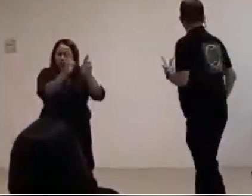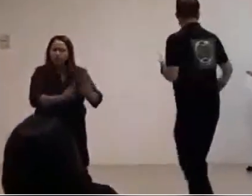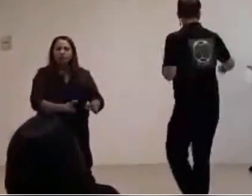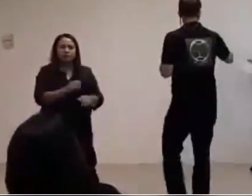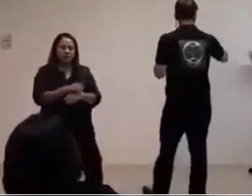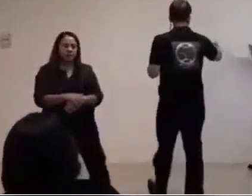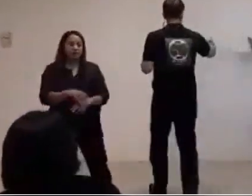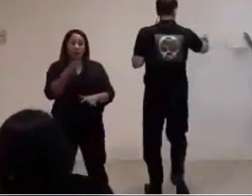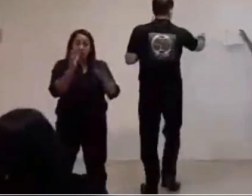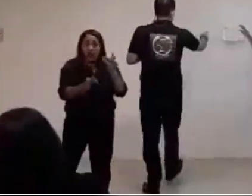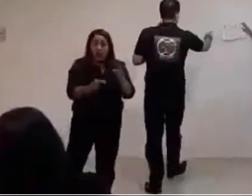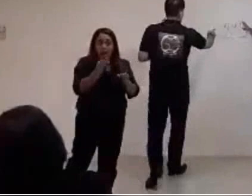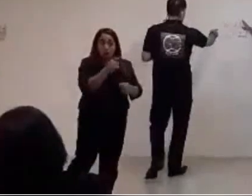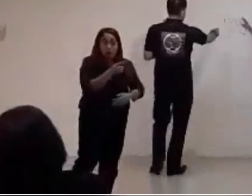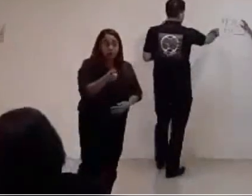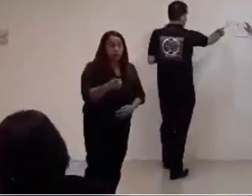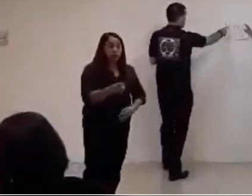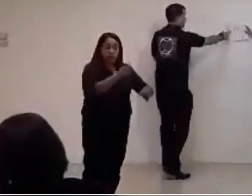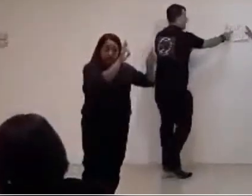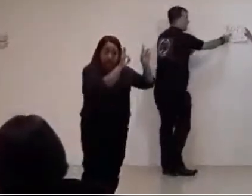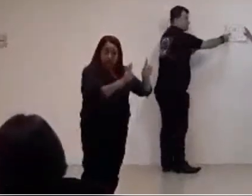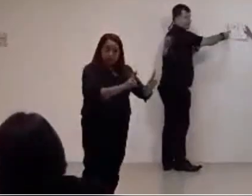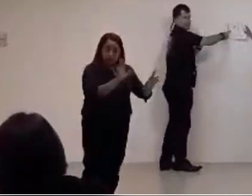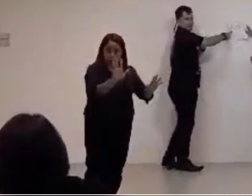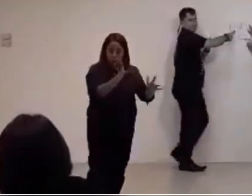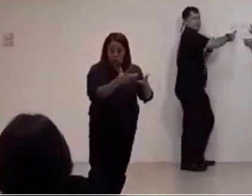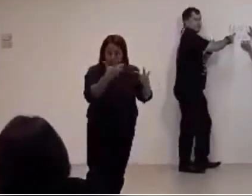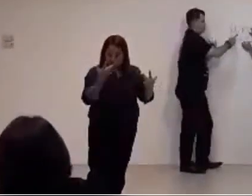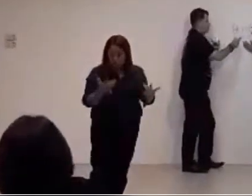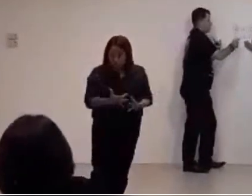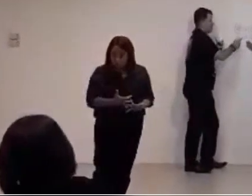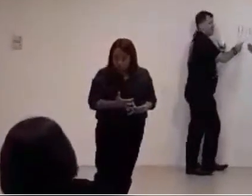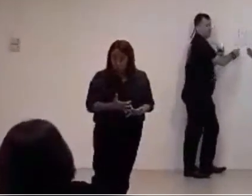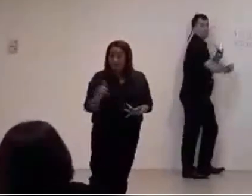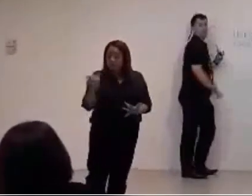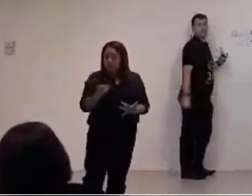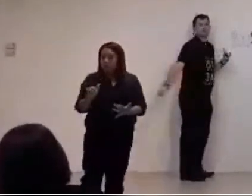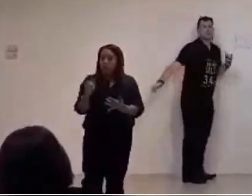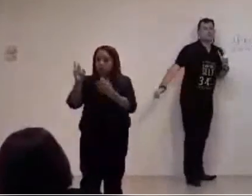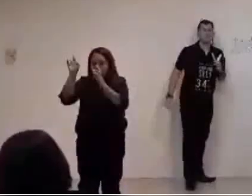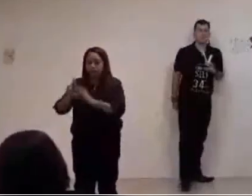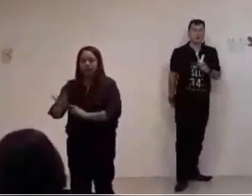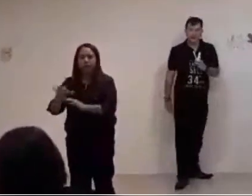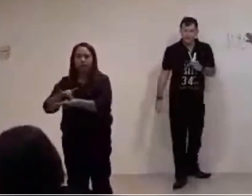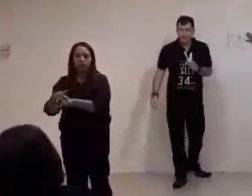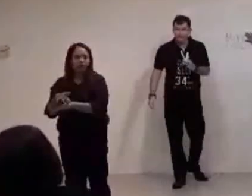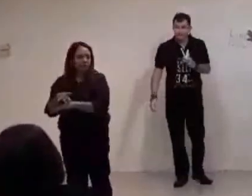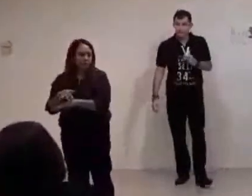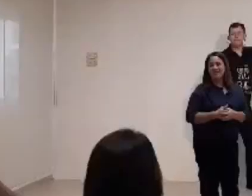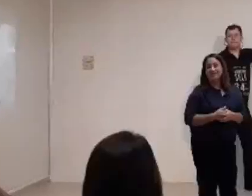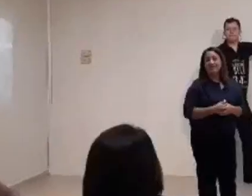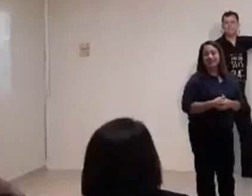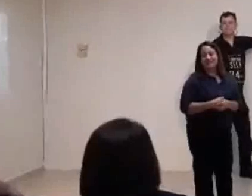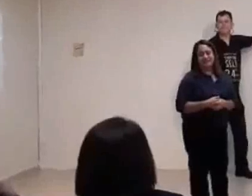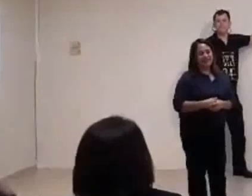So if you respect your heart, you respect health. Correct?